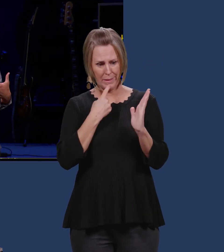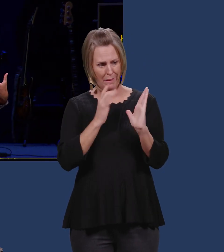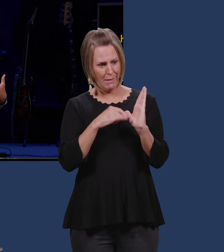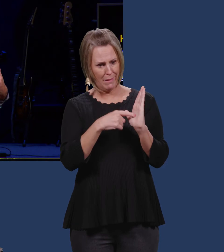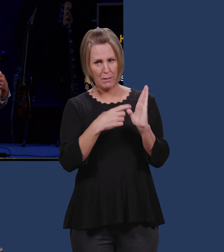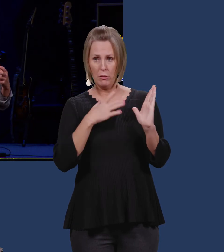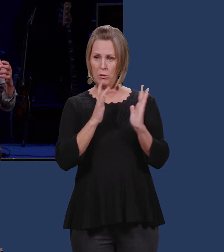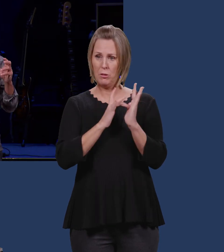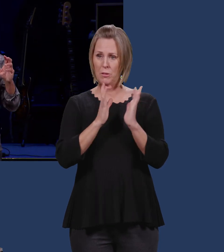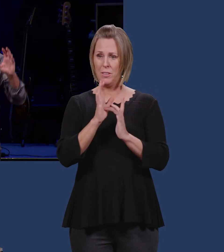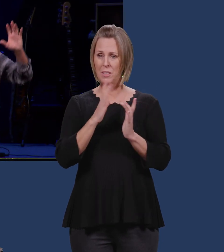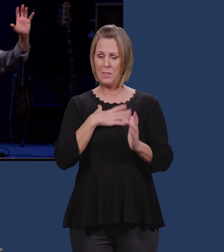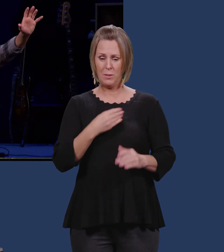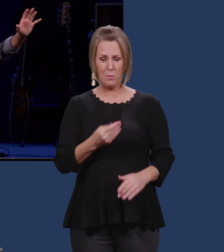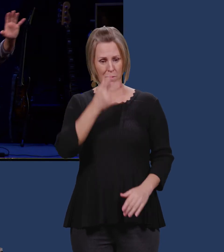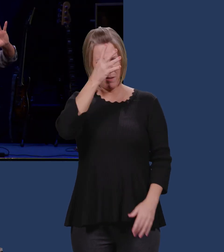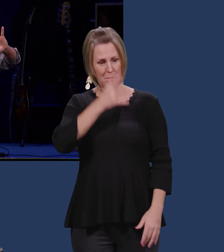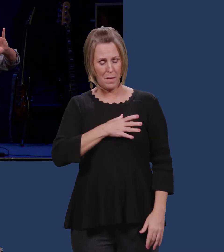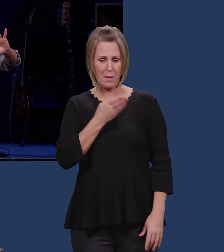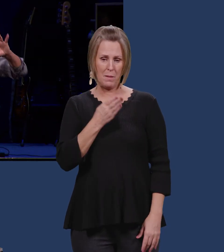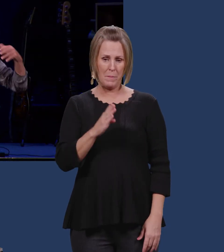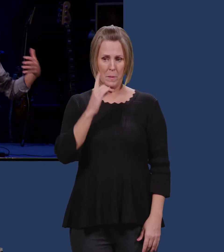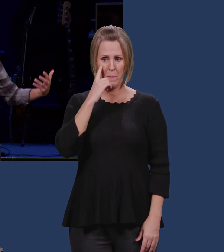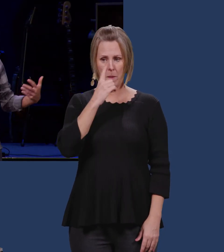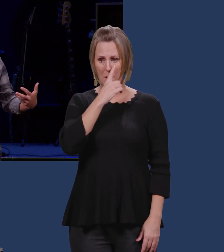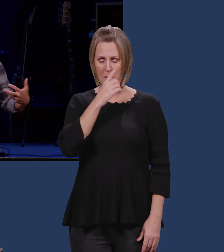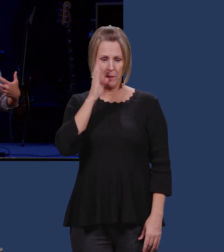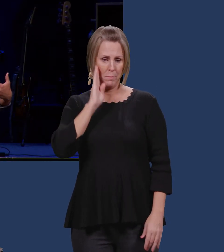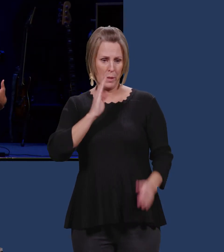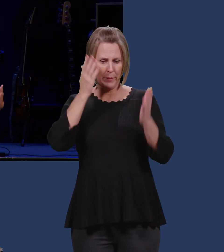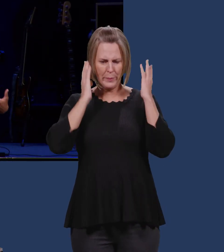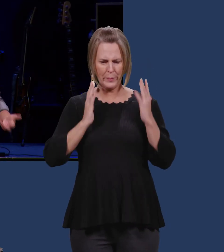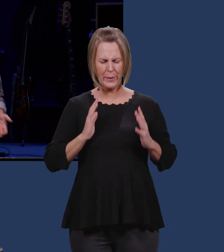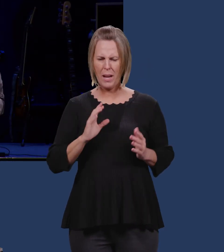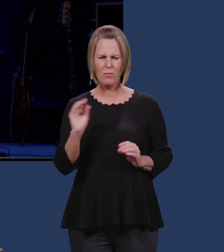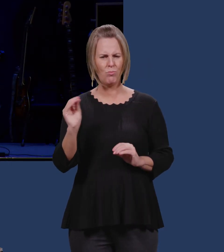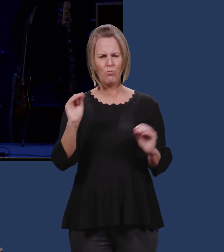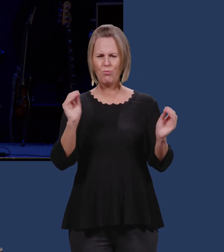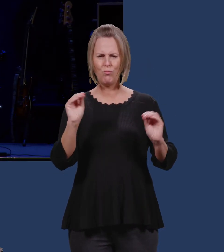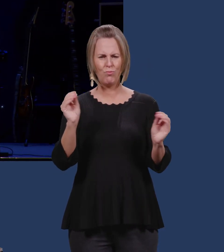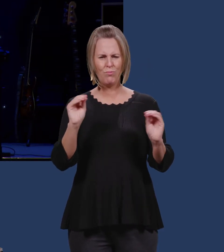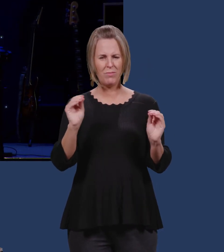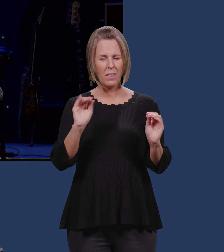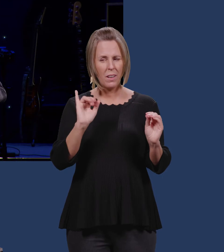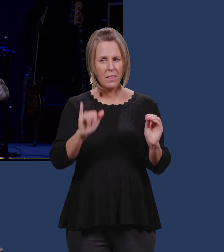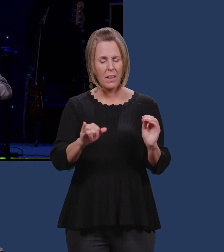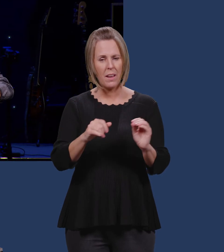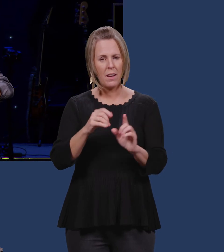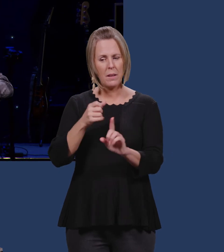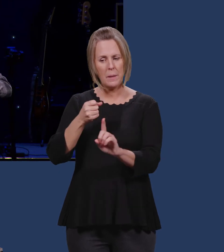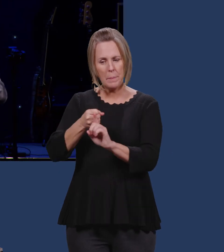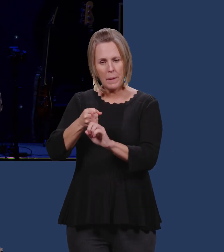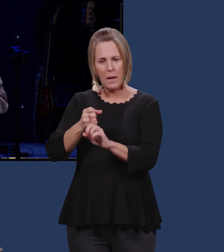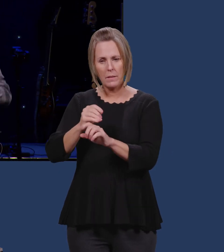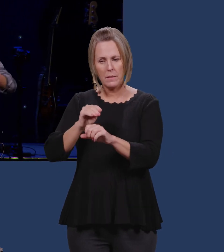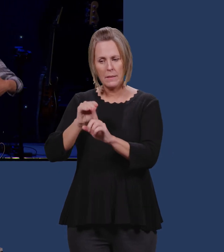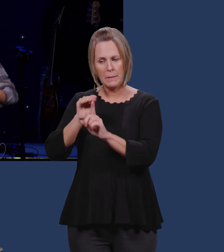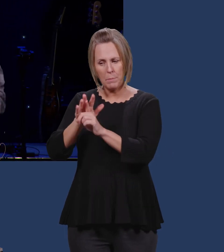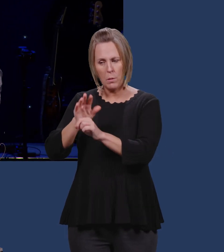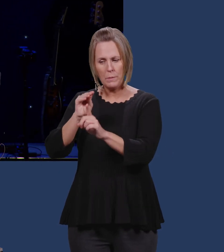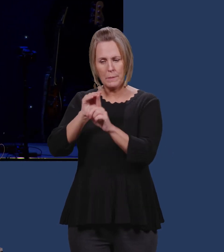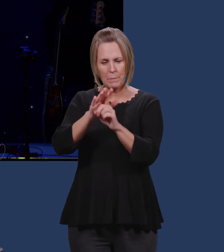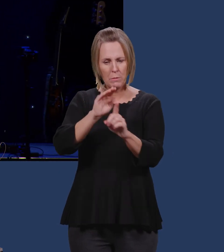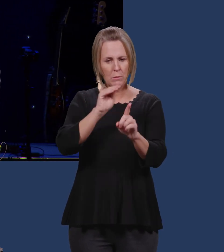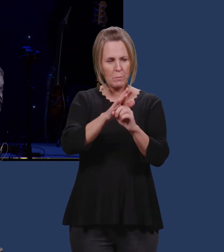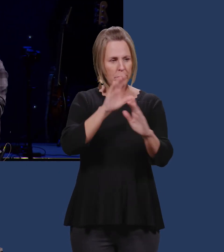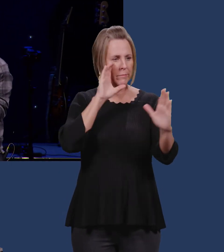images, doesn't it? It shows you the power of the images that were so common as he grew up and lived life and as a kid and then as